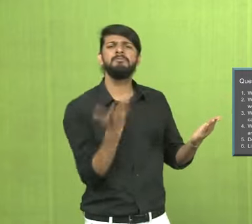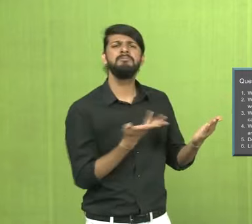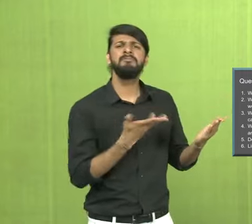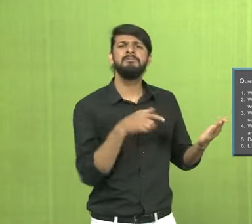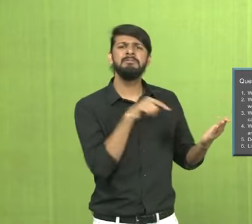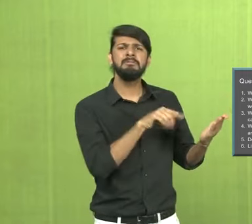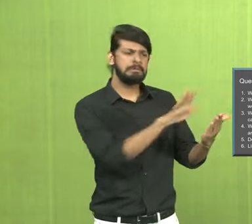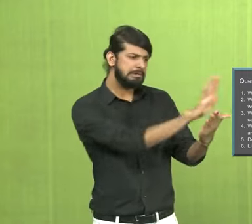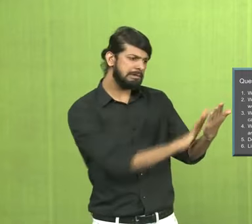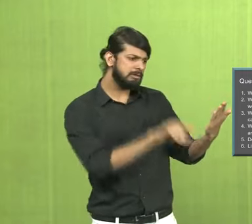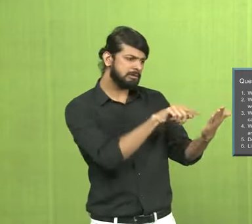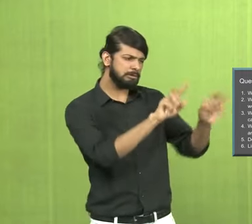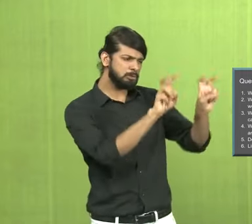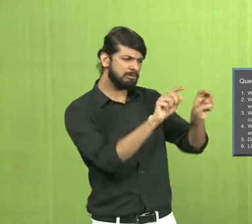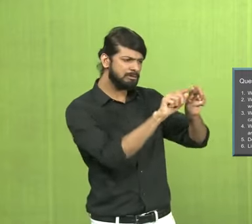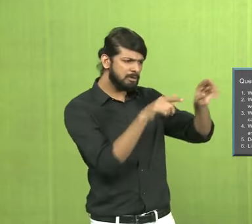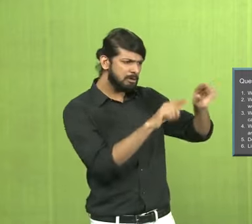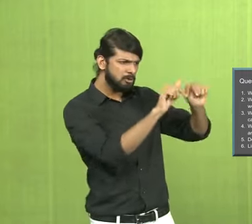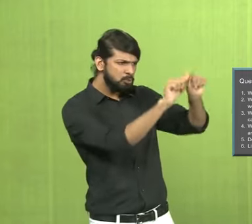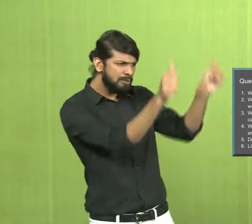And who is it dedicated to?